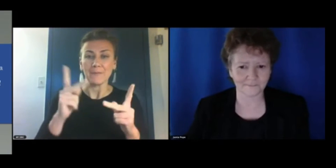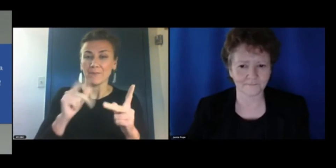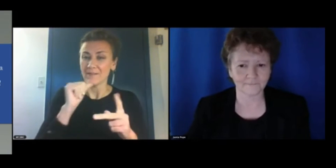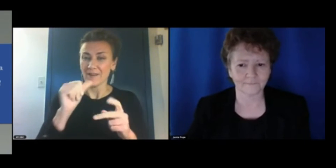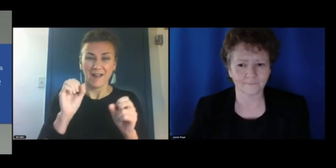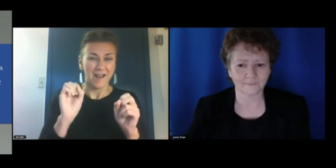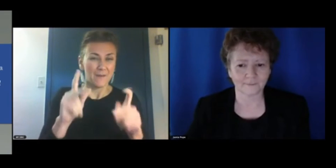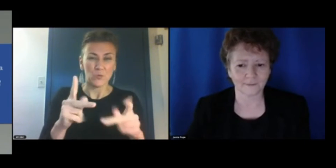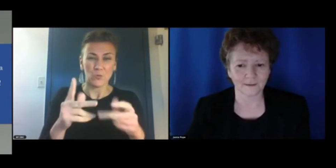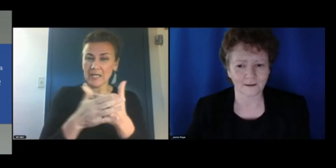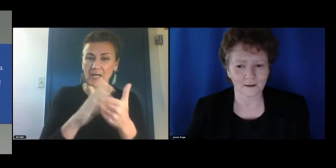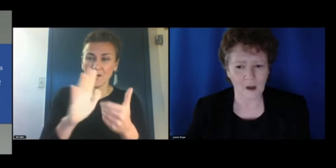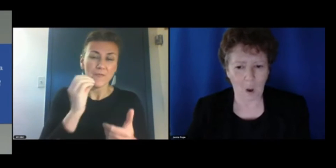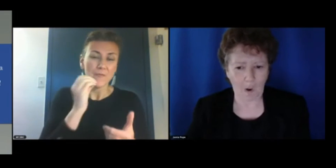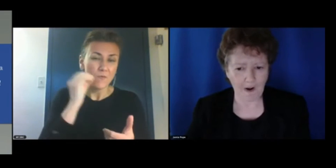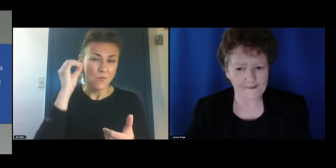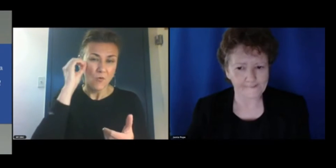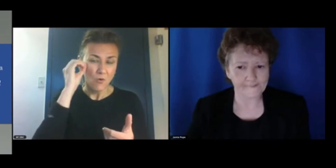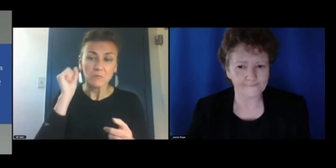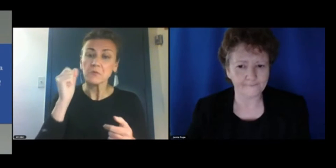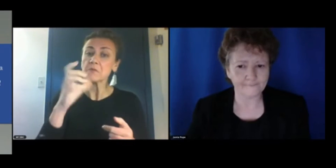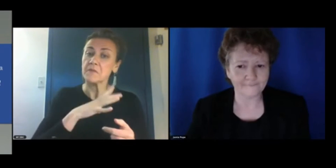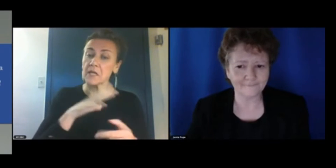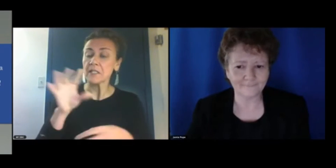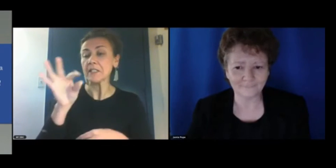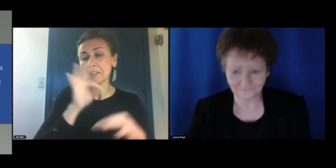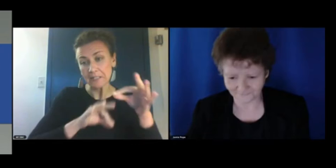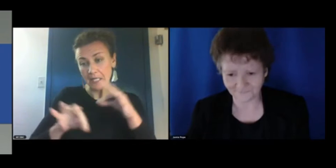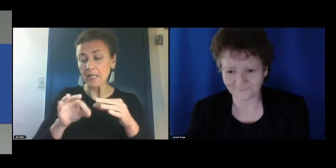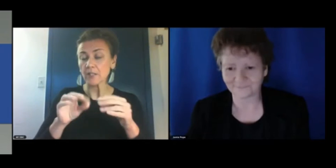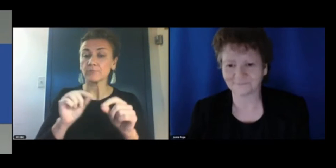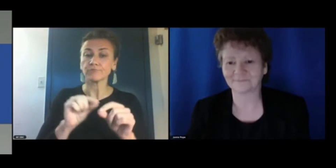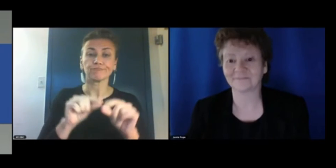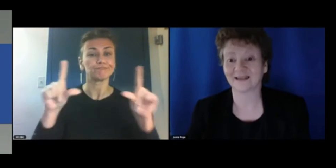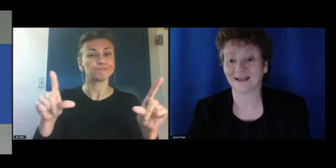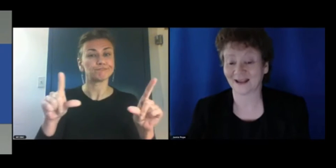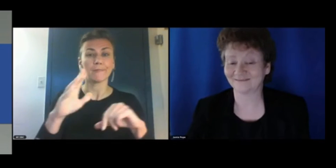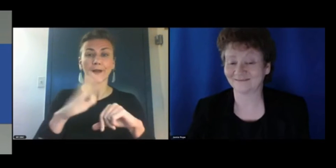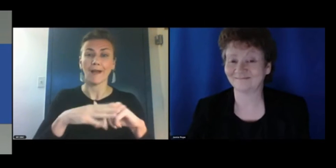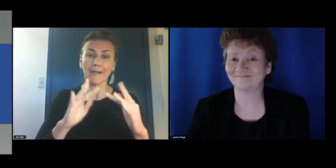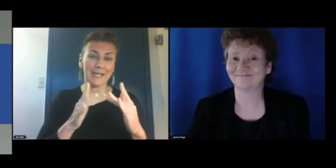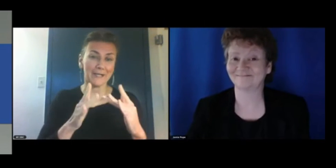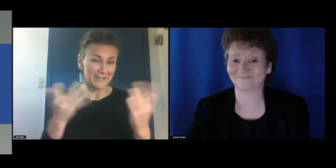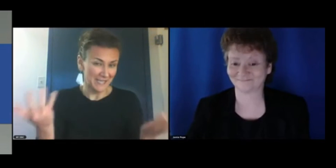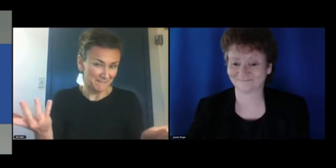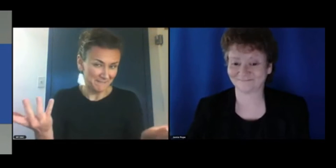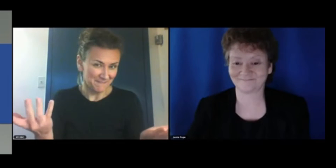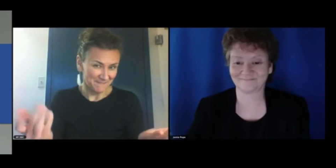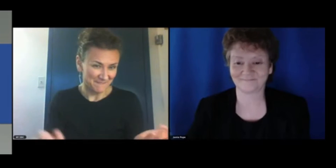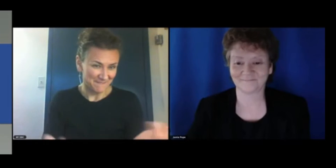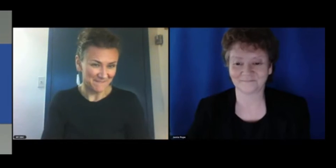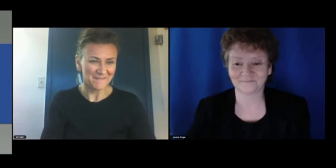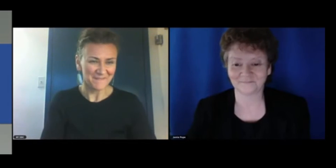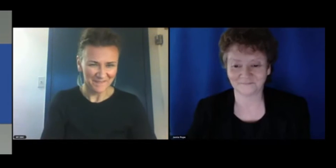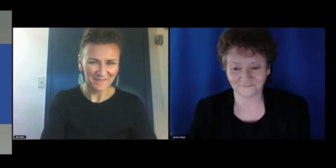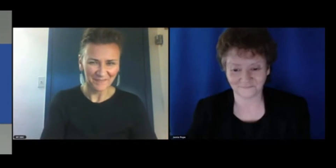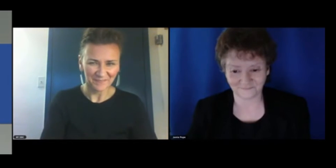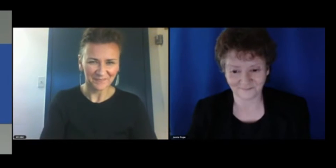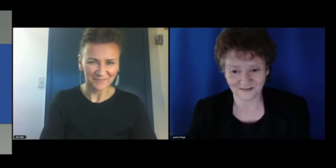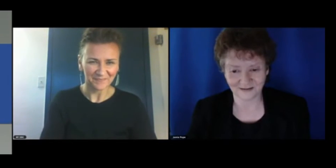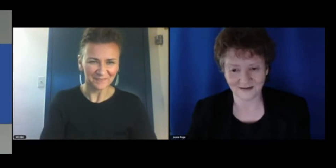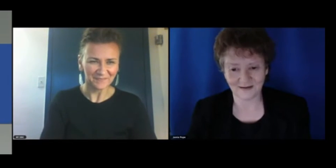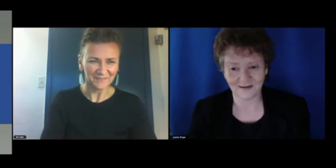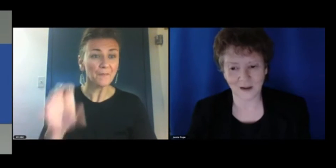And so many interpreters in the community were asking, where do we get training? And there's